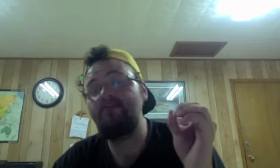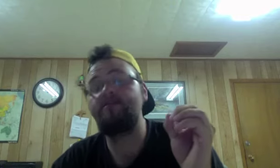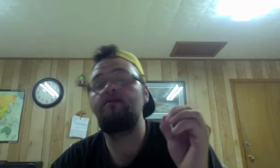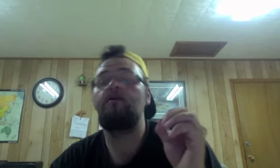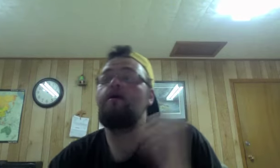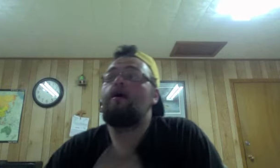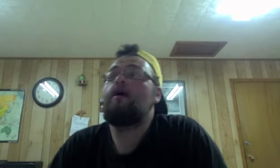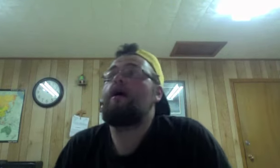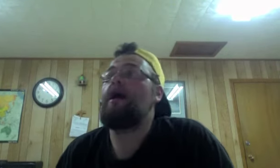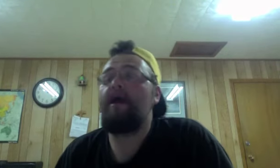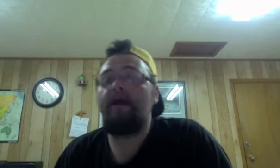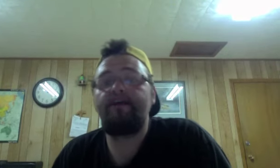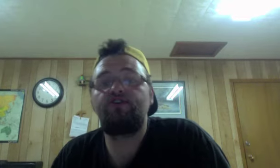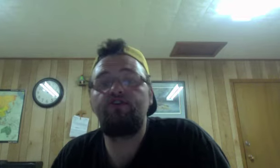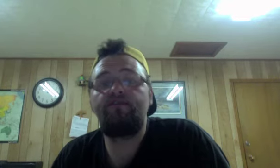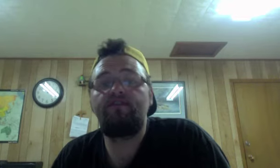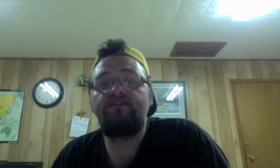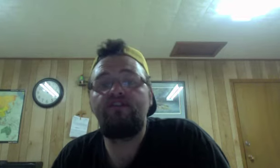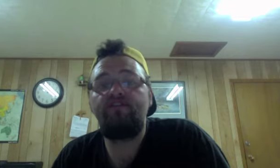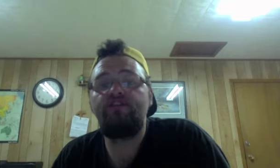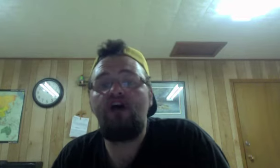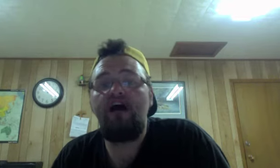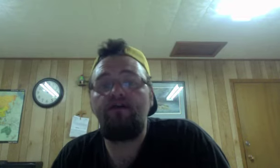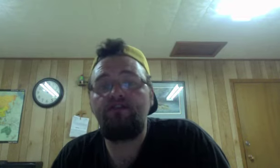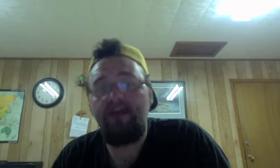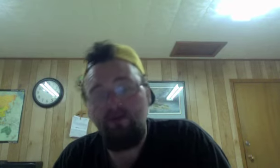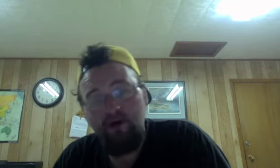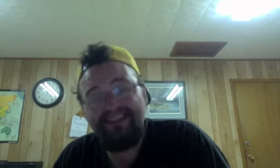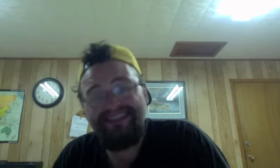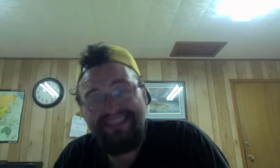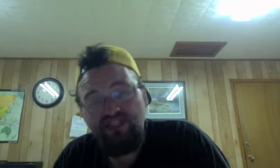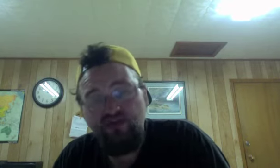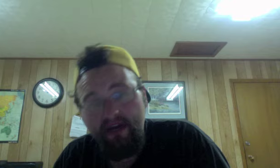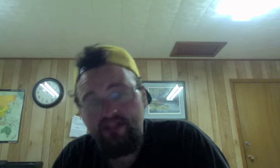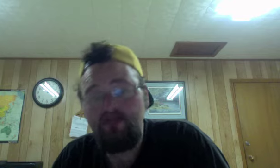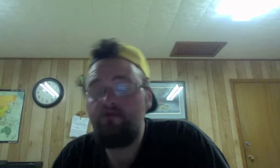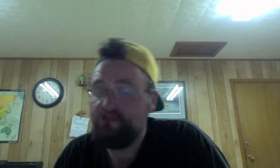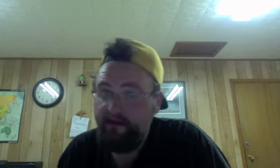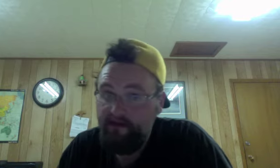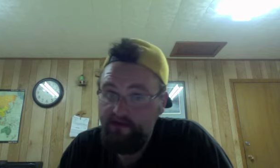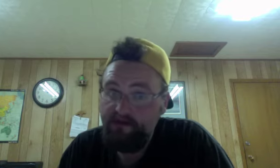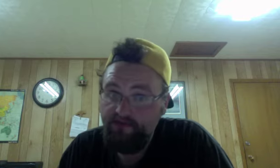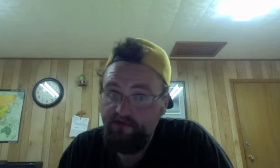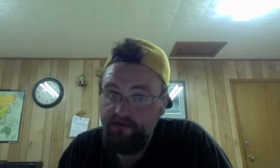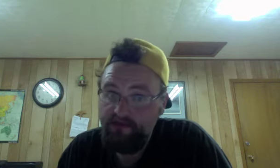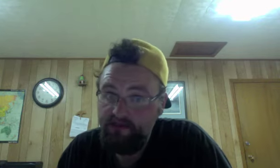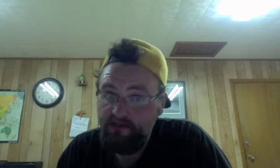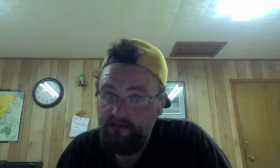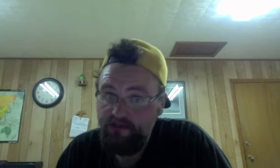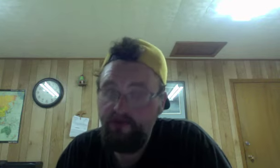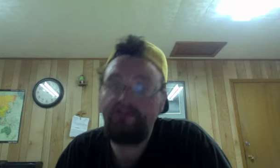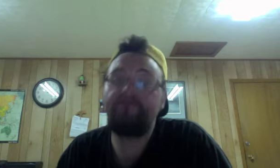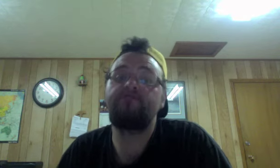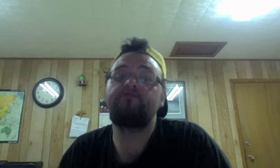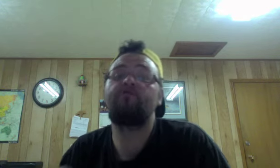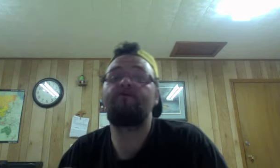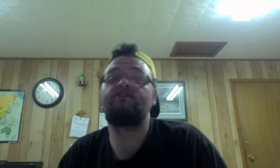and I truly believe Stephen Giles in the right situation which I think is a pretty good situation with some great receivers